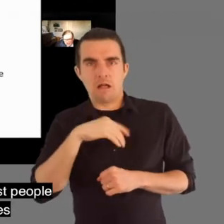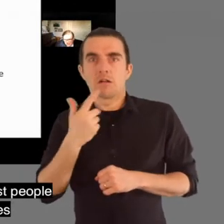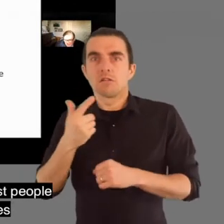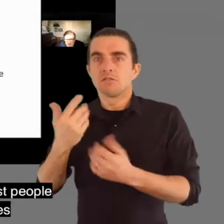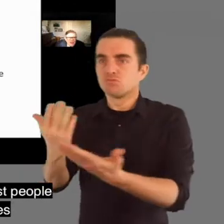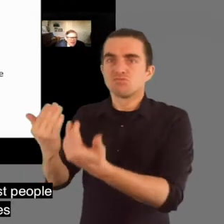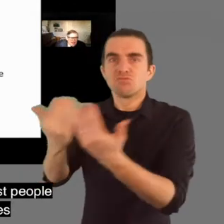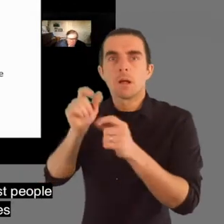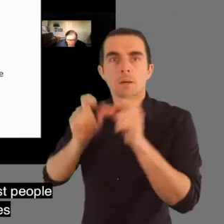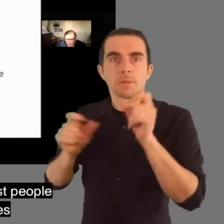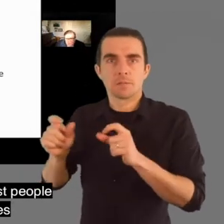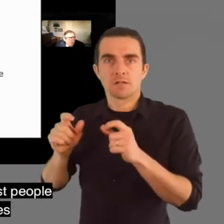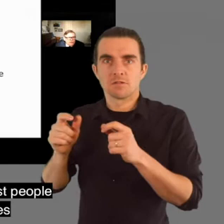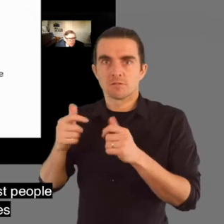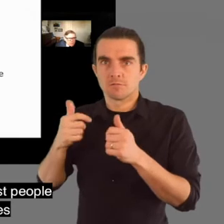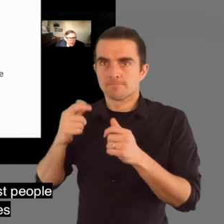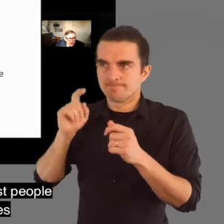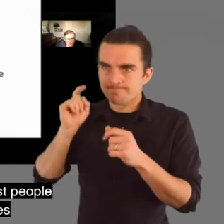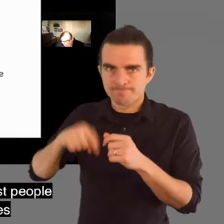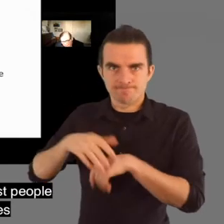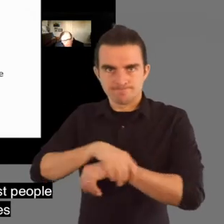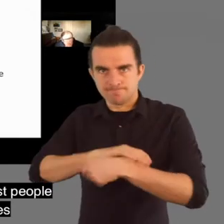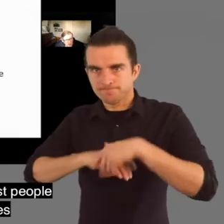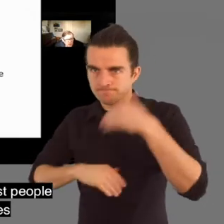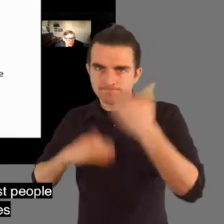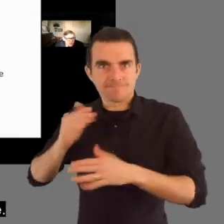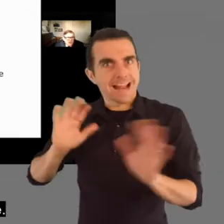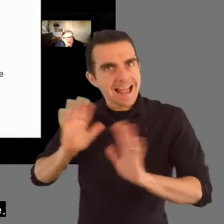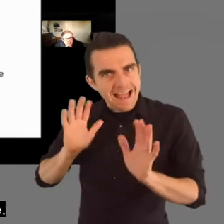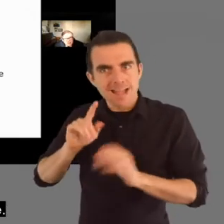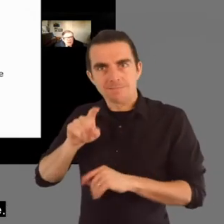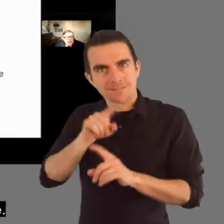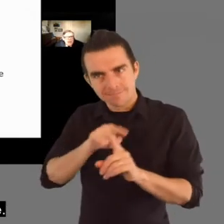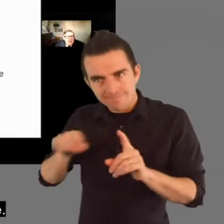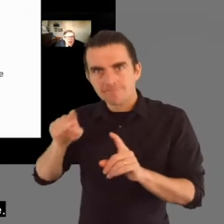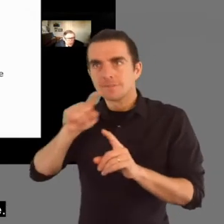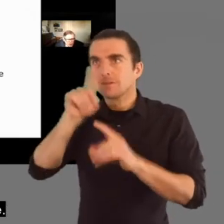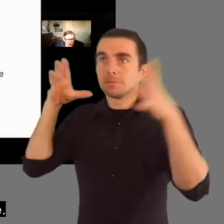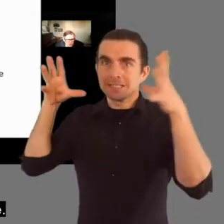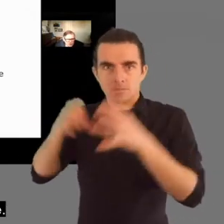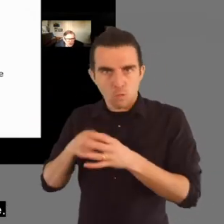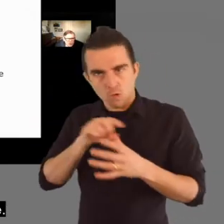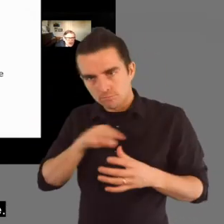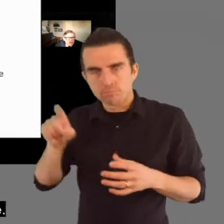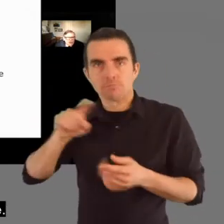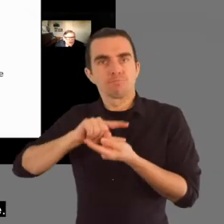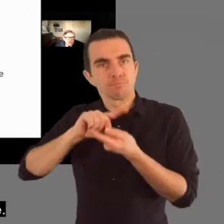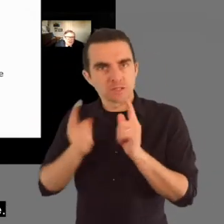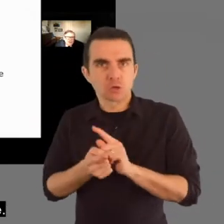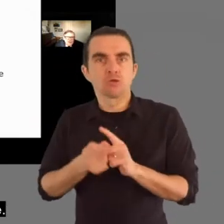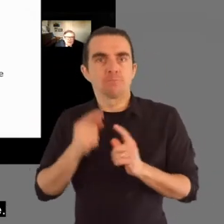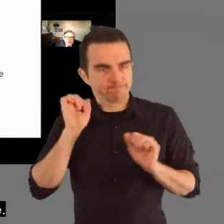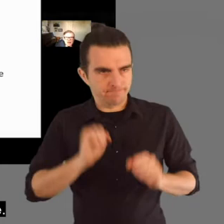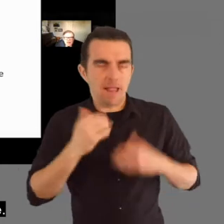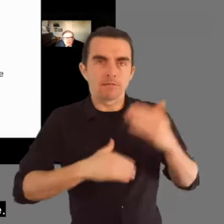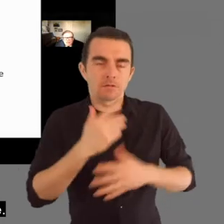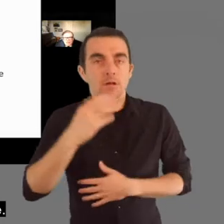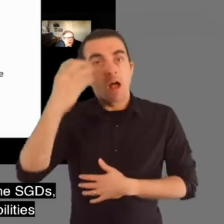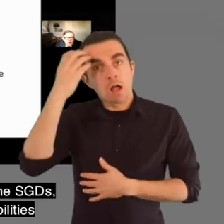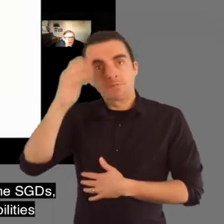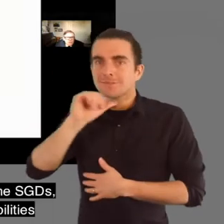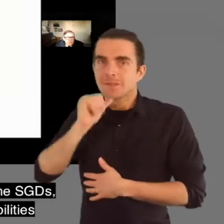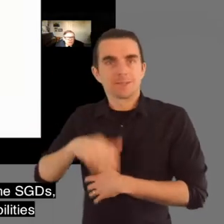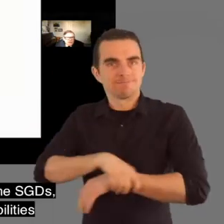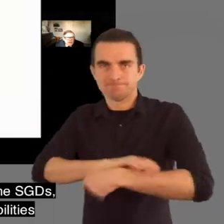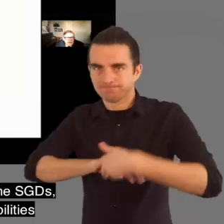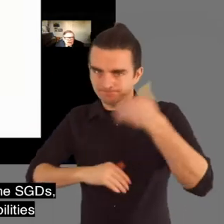applies to them, and yet they employ most people, and therefore they're the ones that need to be worked with to change. Governments